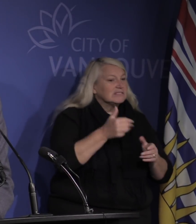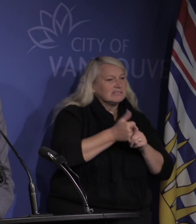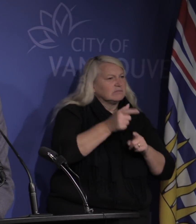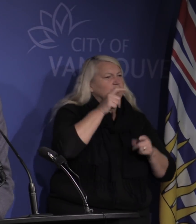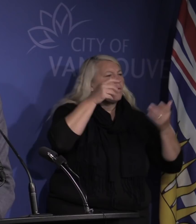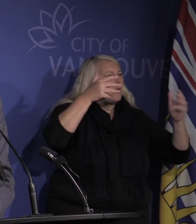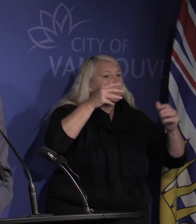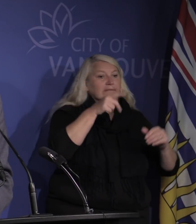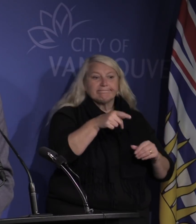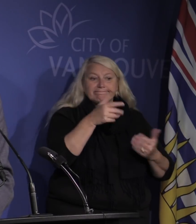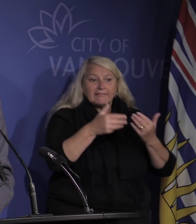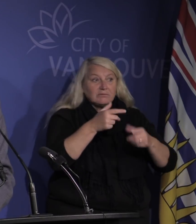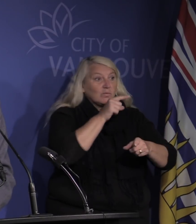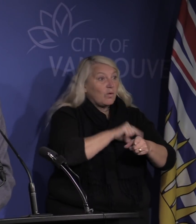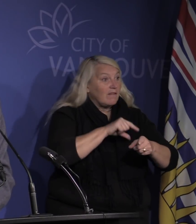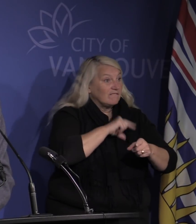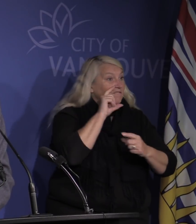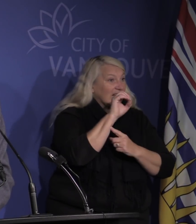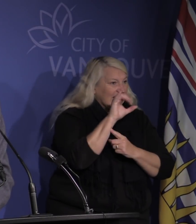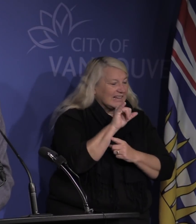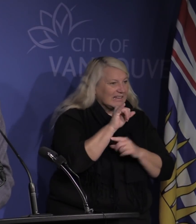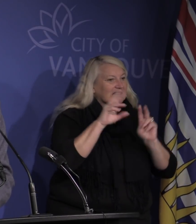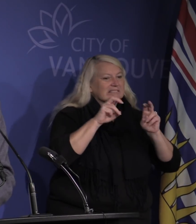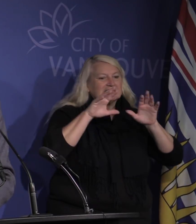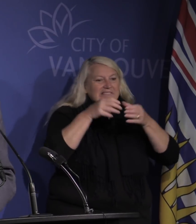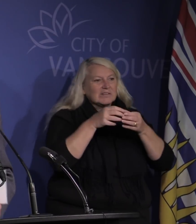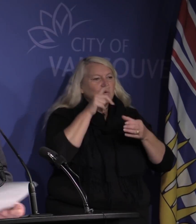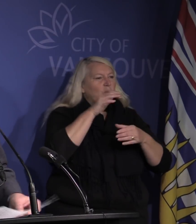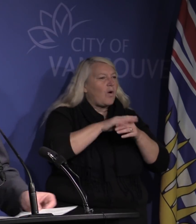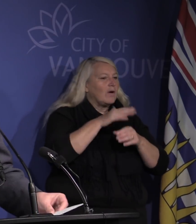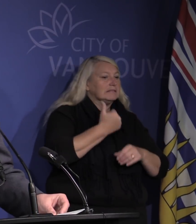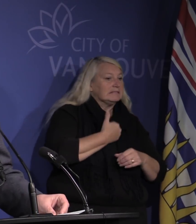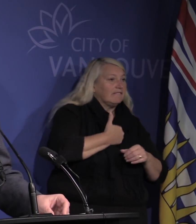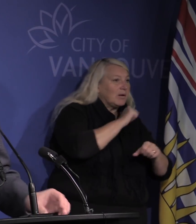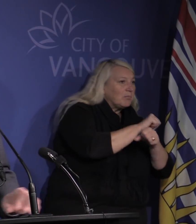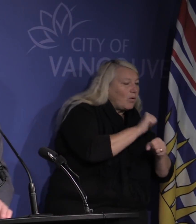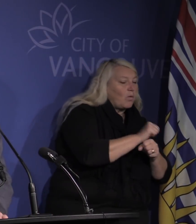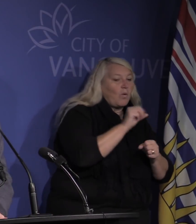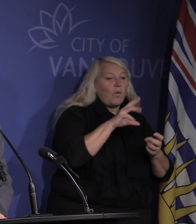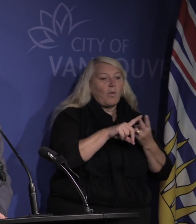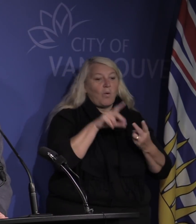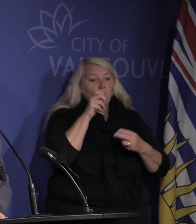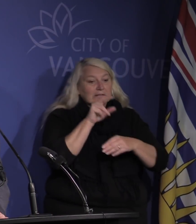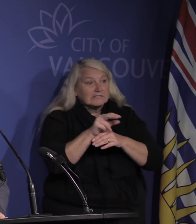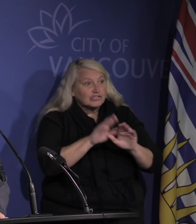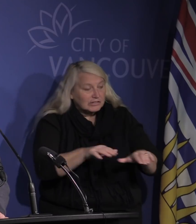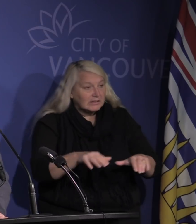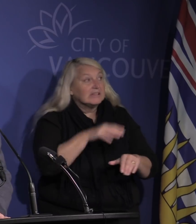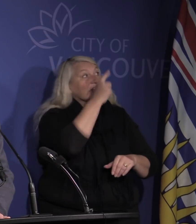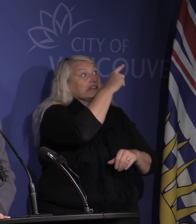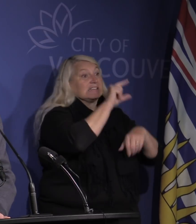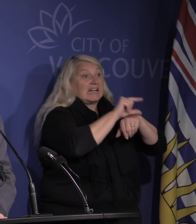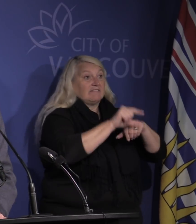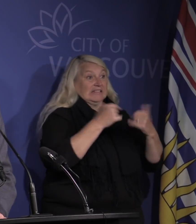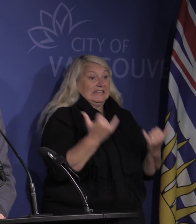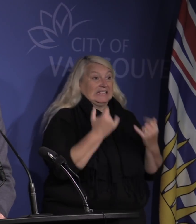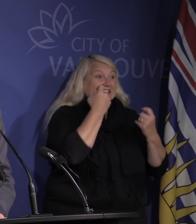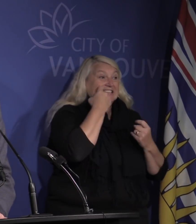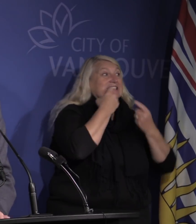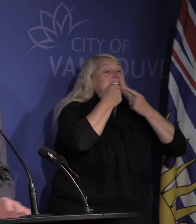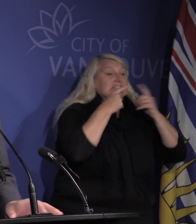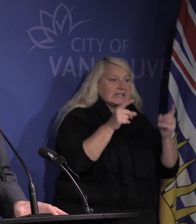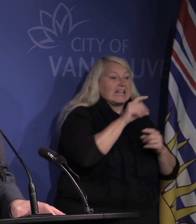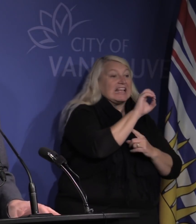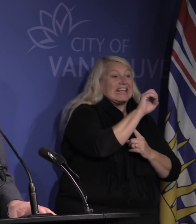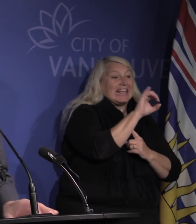qualify for EI, members of the so-called gig economy, or those who are self-employed or are caring for children, the government has announced that an